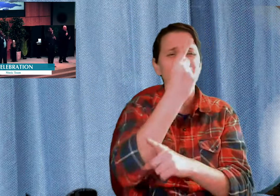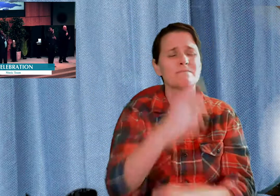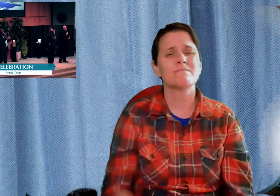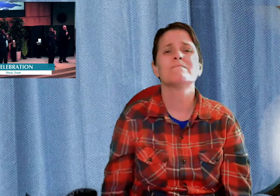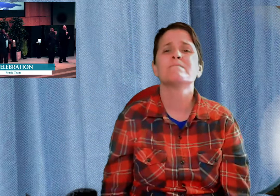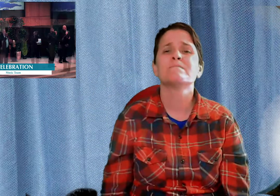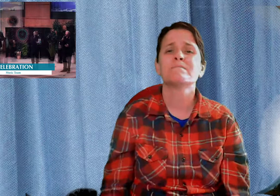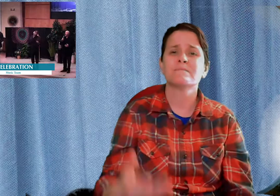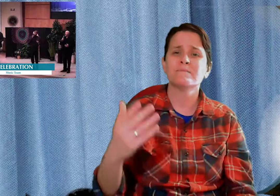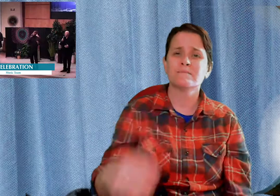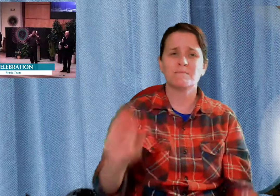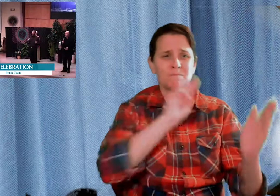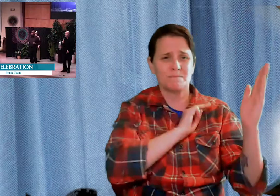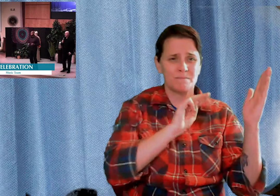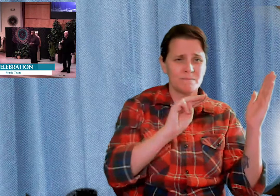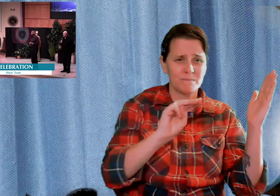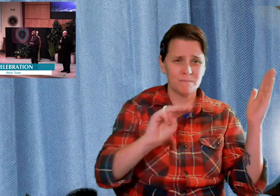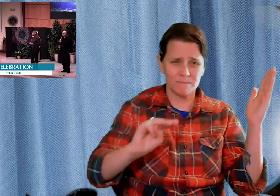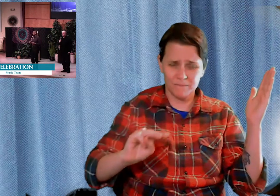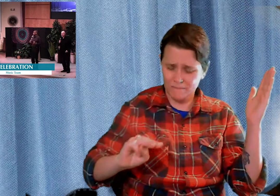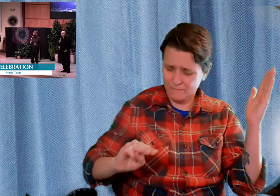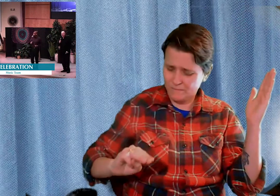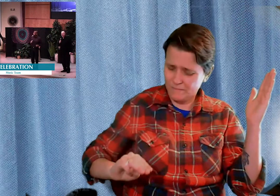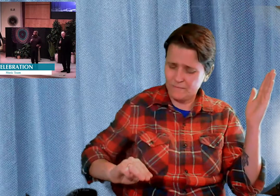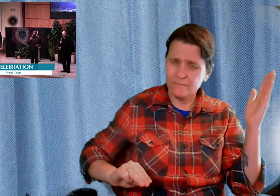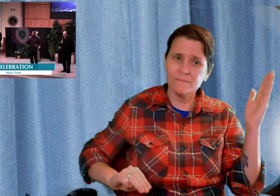righteousness, Messiah,